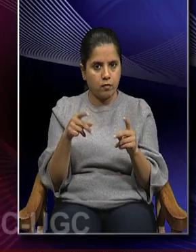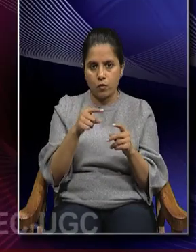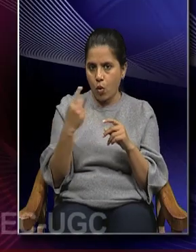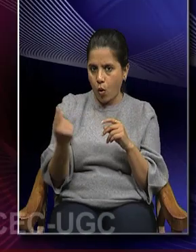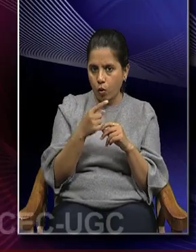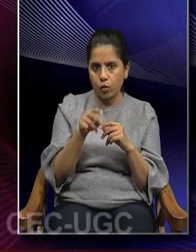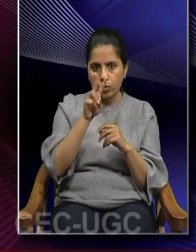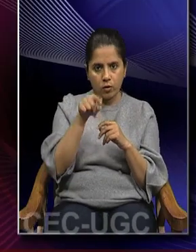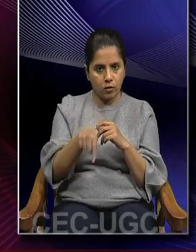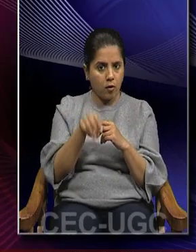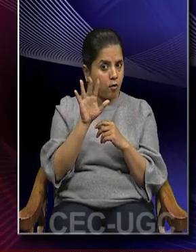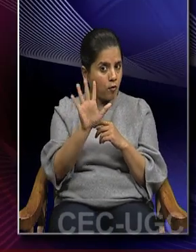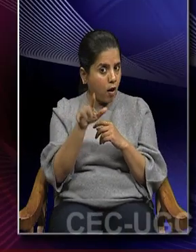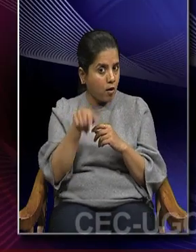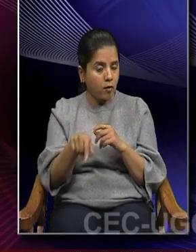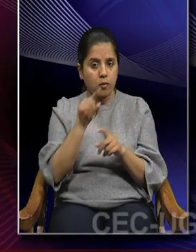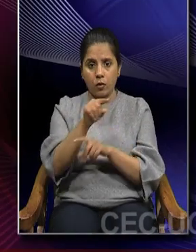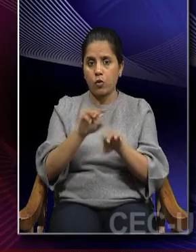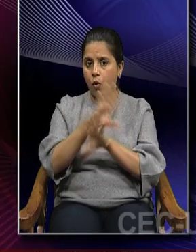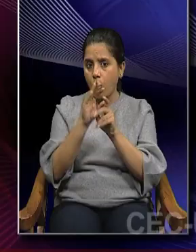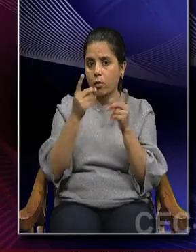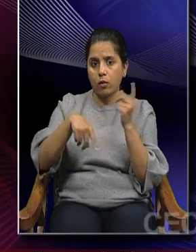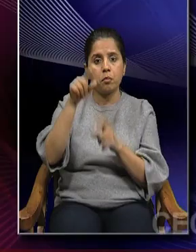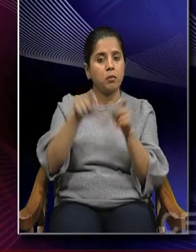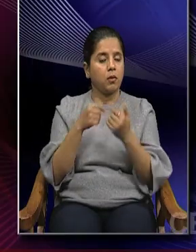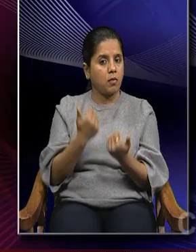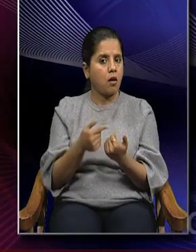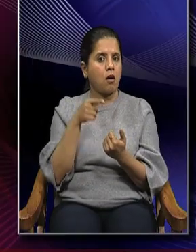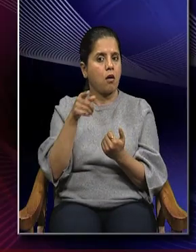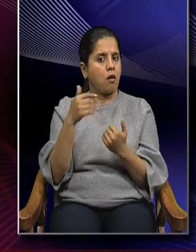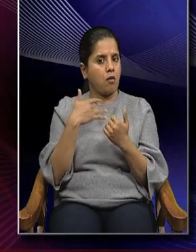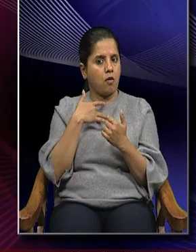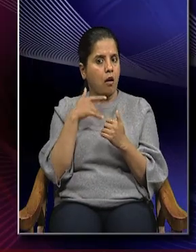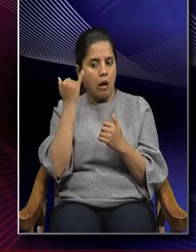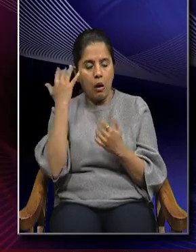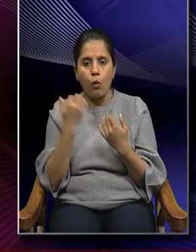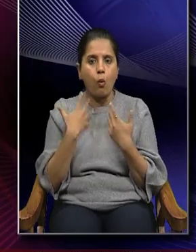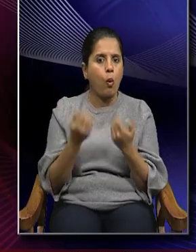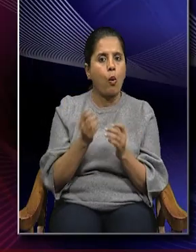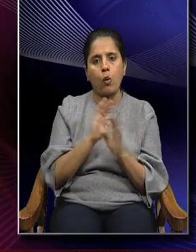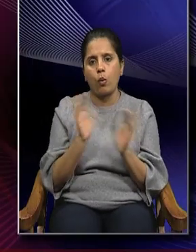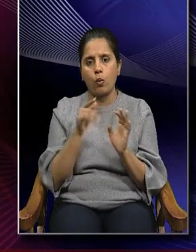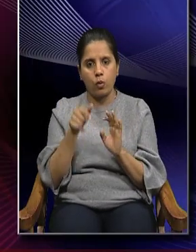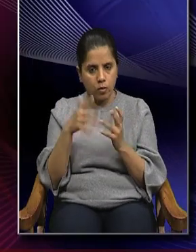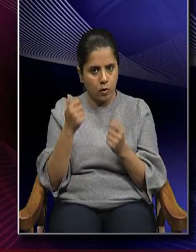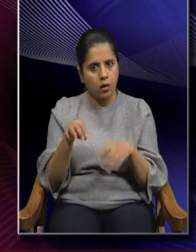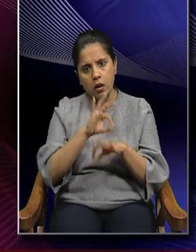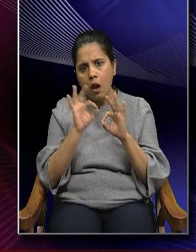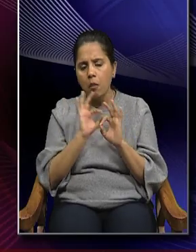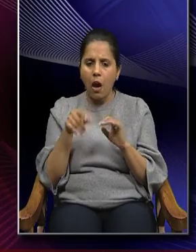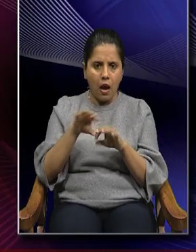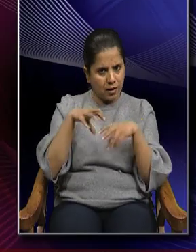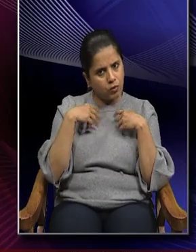only 2.5% of the total population they dare to innovate. They are ready to accept the